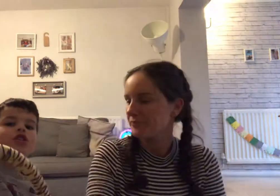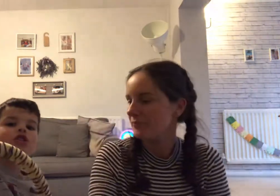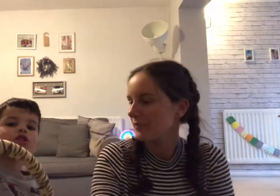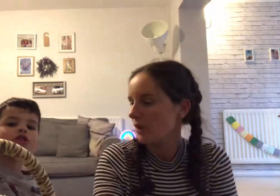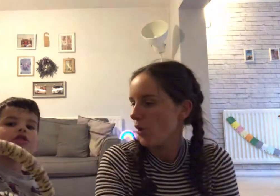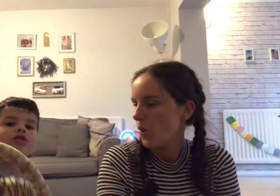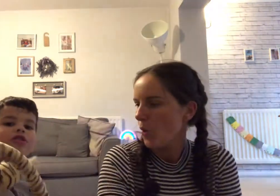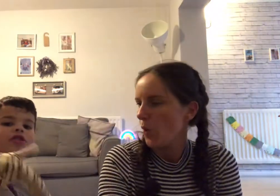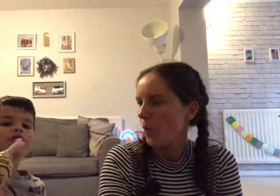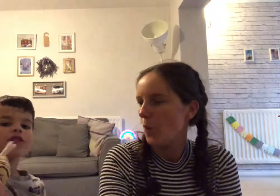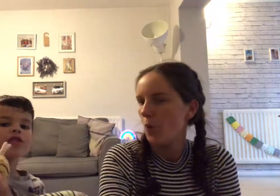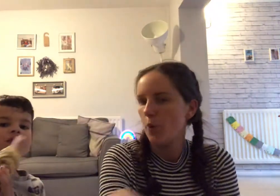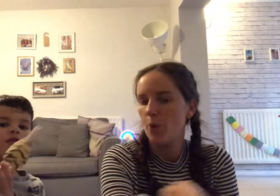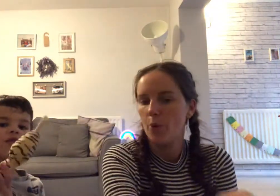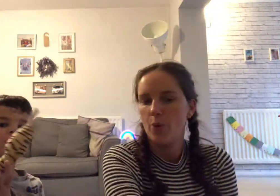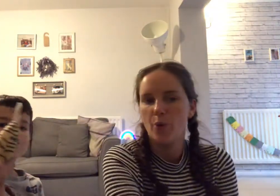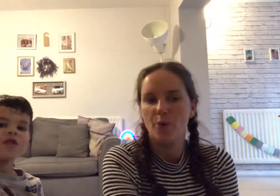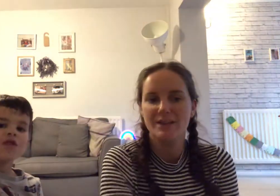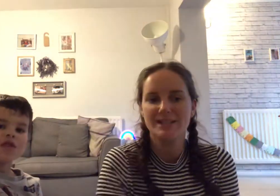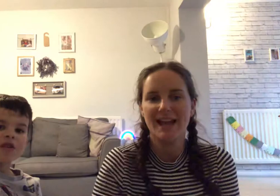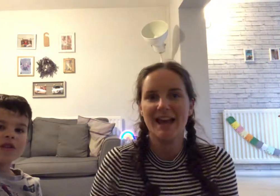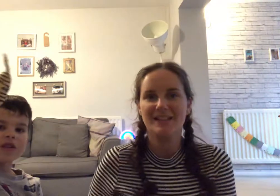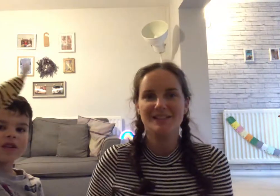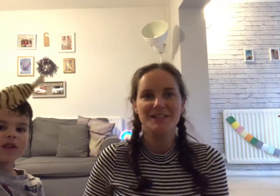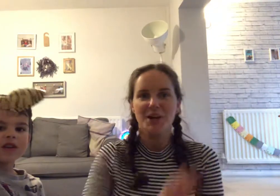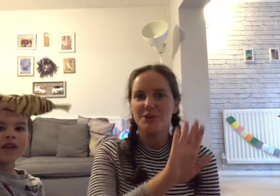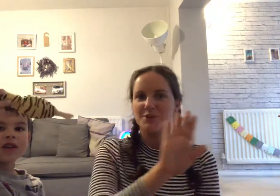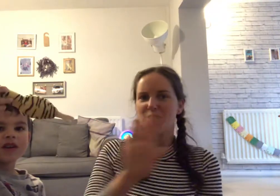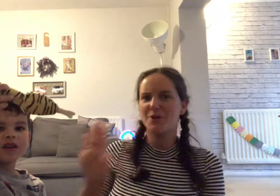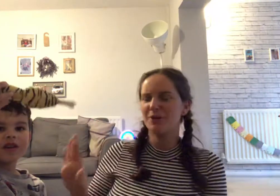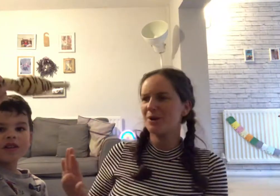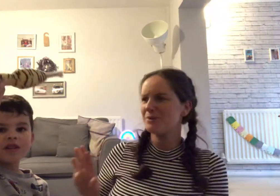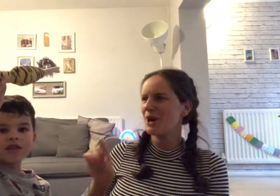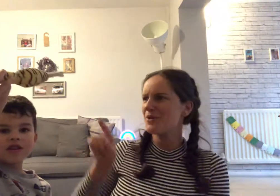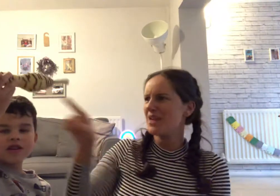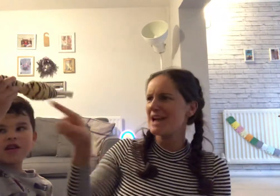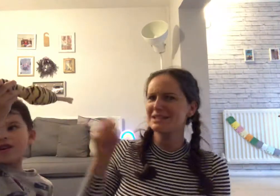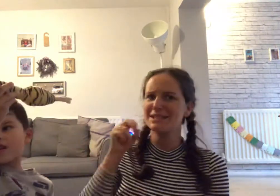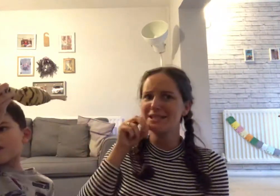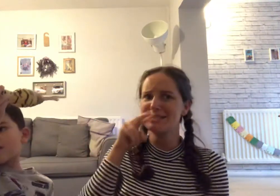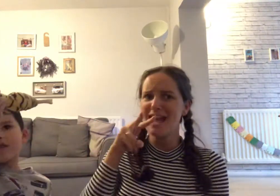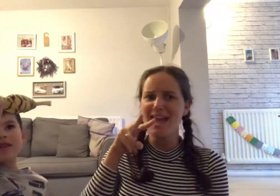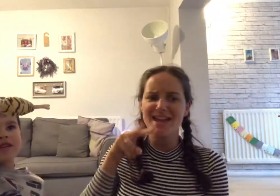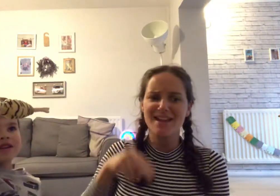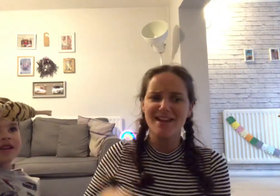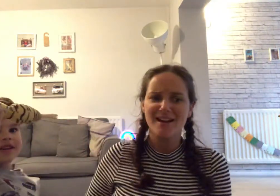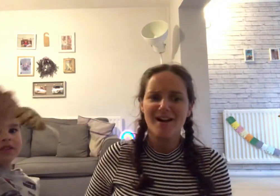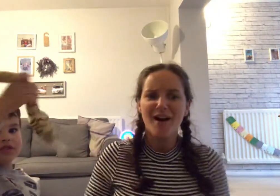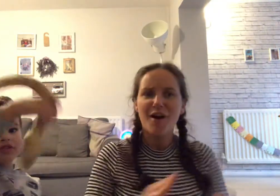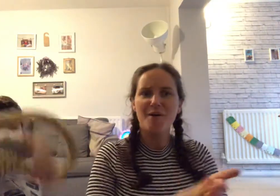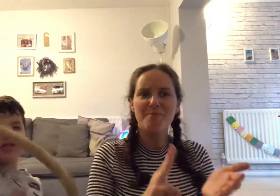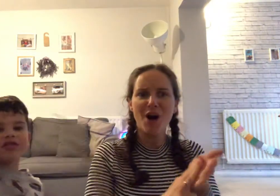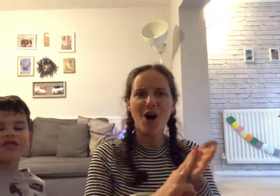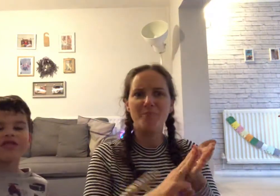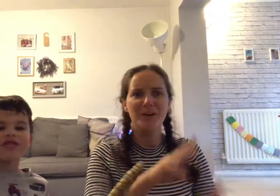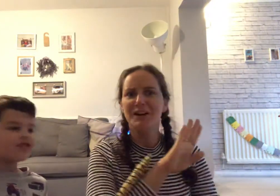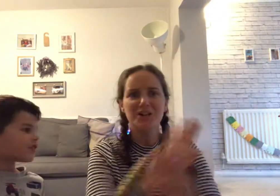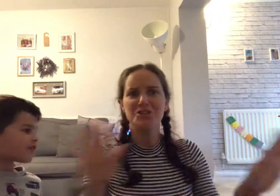Look. Oh, what's next? No, that's a snake. Mum